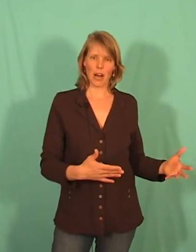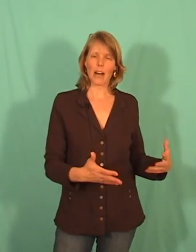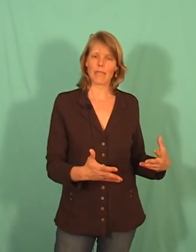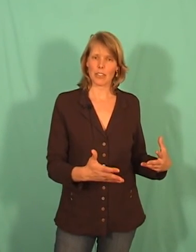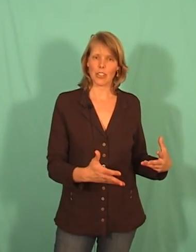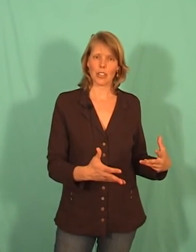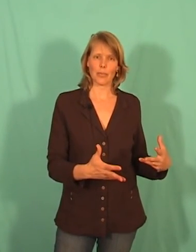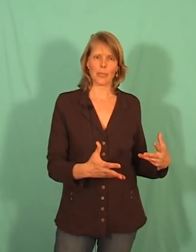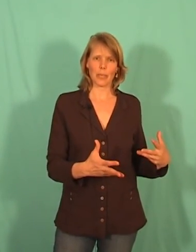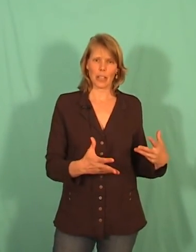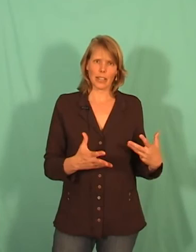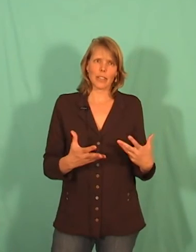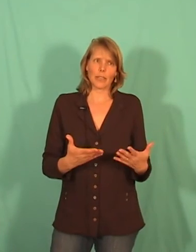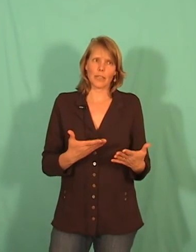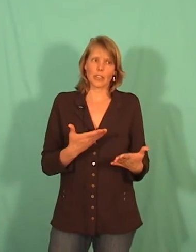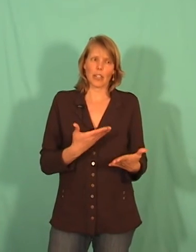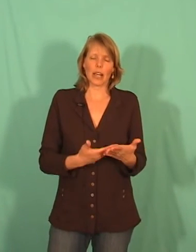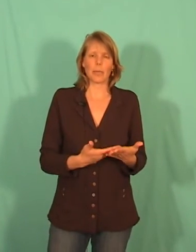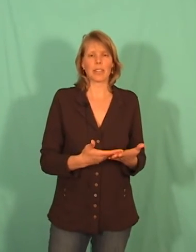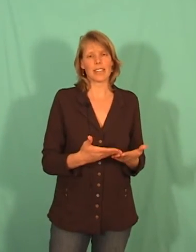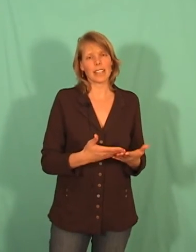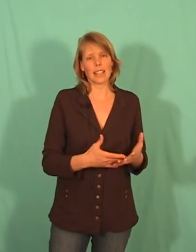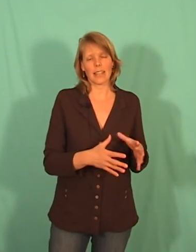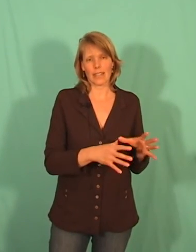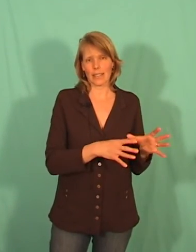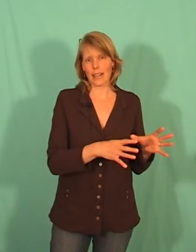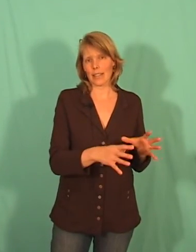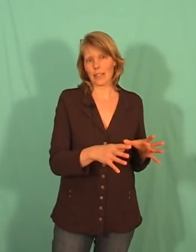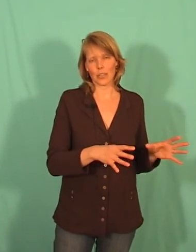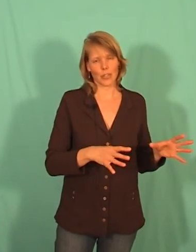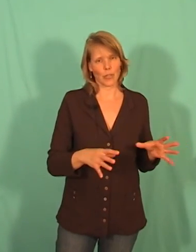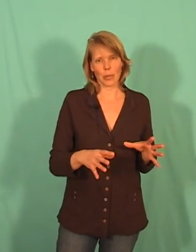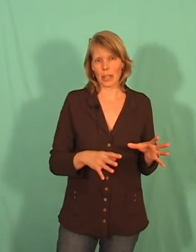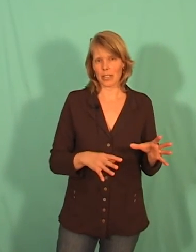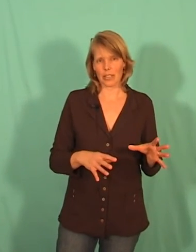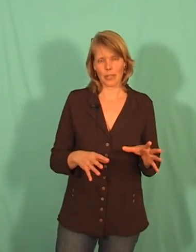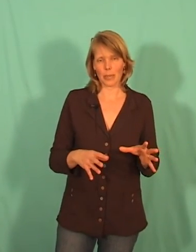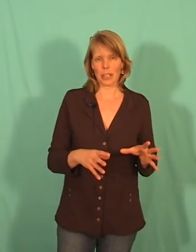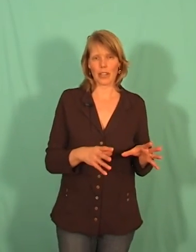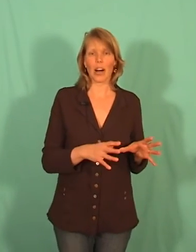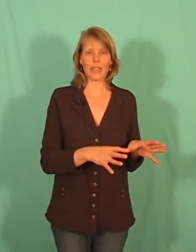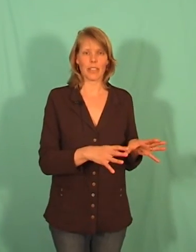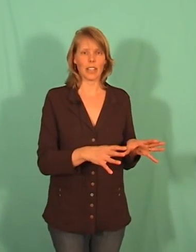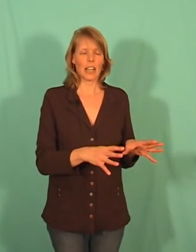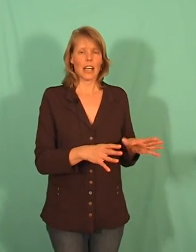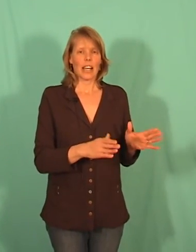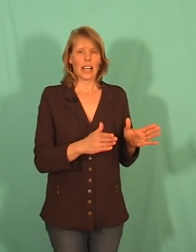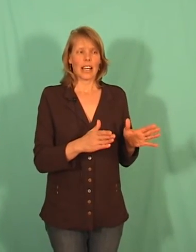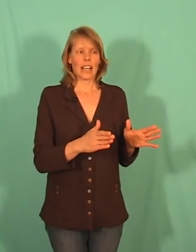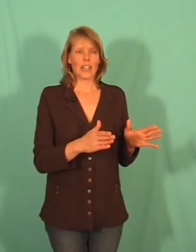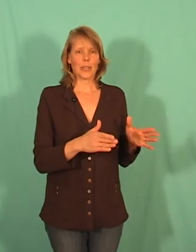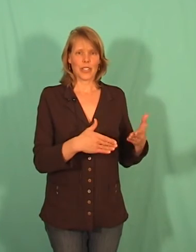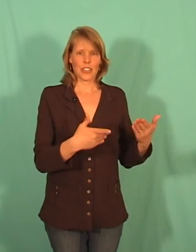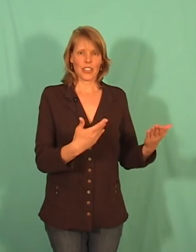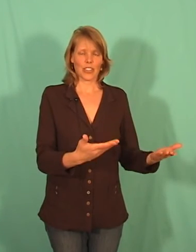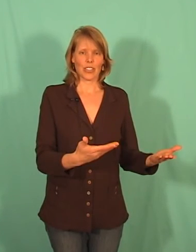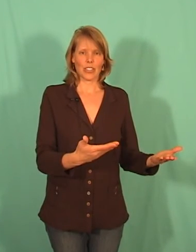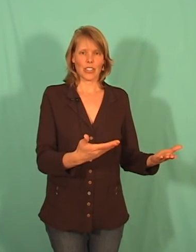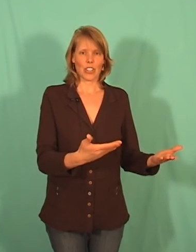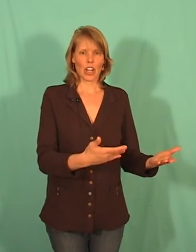often. Even if you're not able to see these aunts and uncles and grandmas and grandpas often, you can still talk